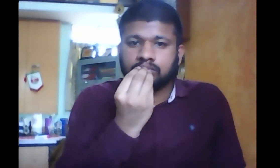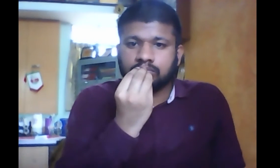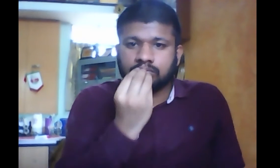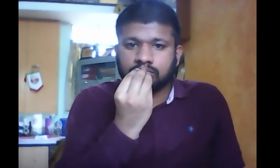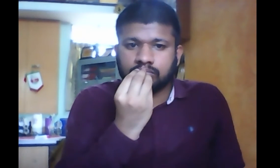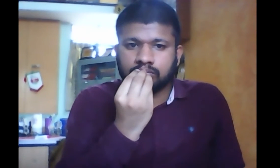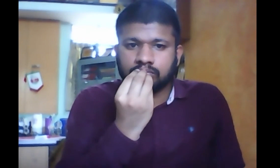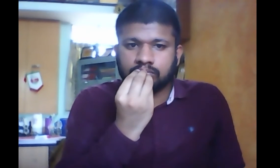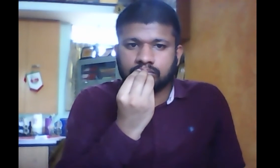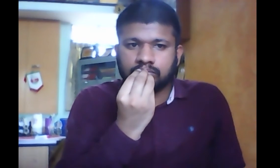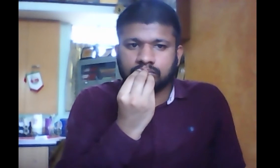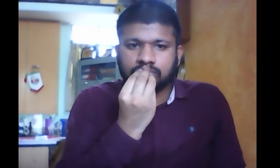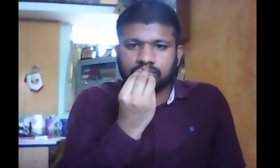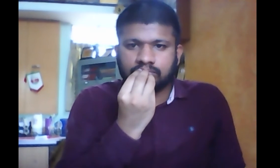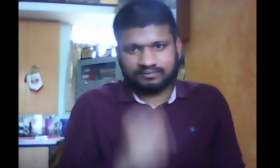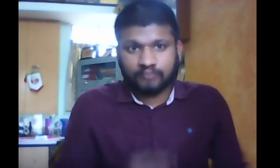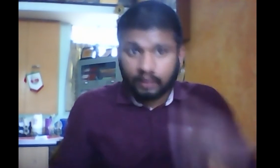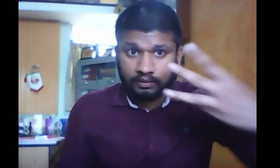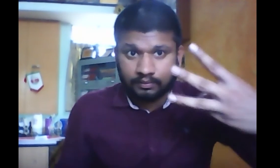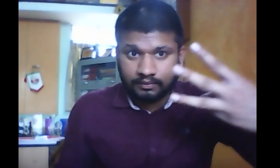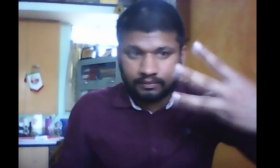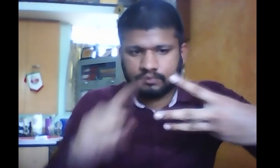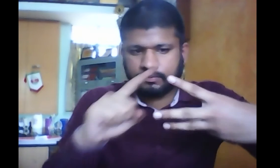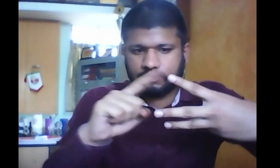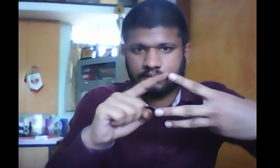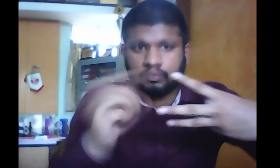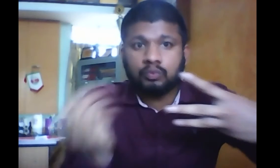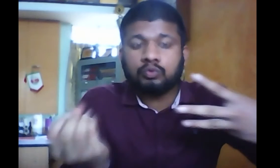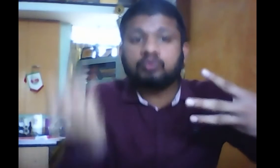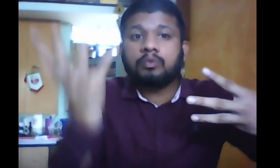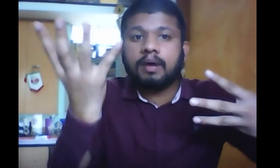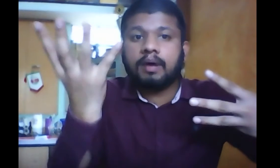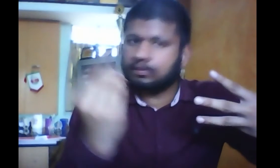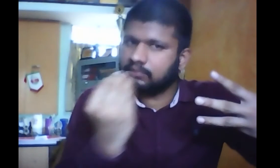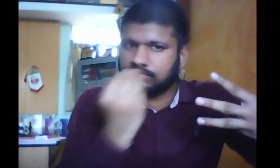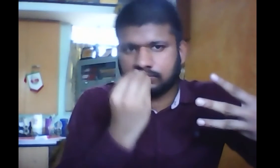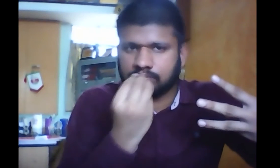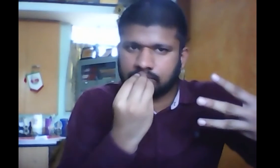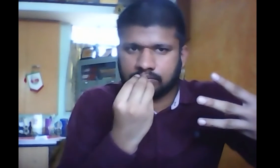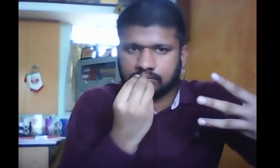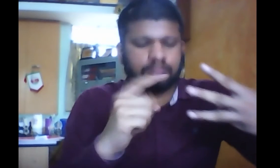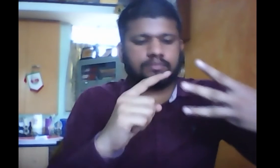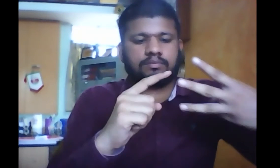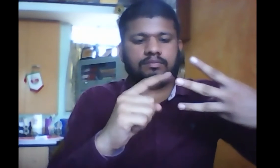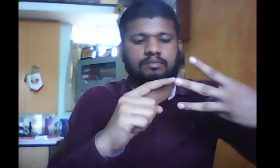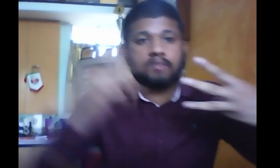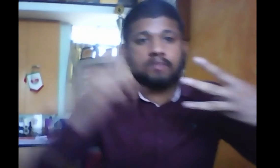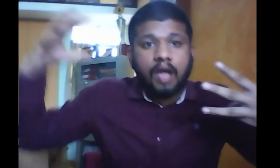Dinner. The food at night time. So this is first morning, breakfast,